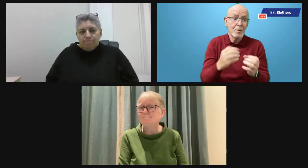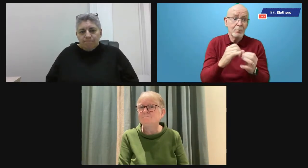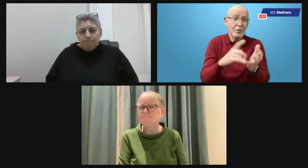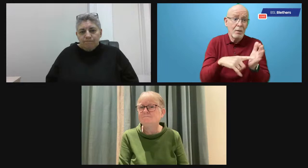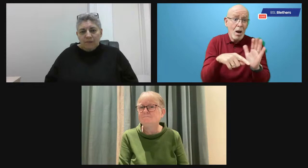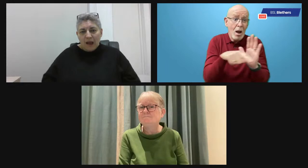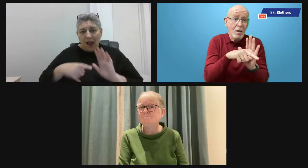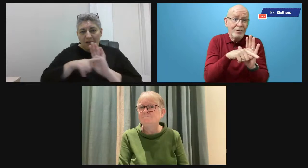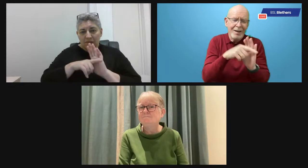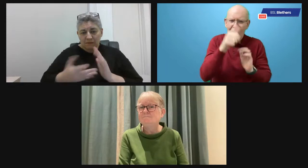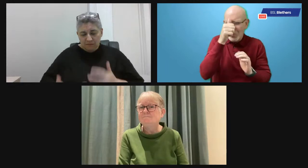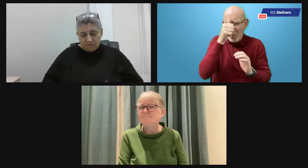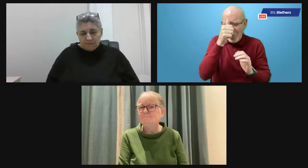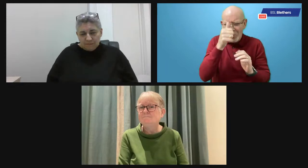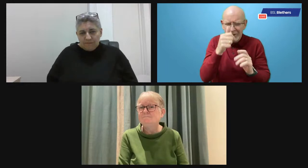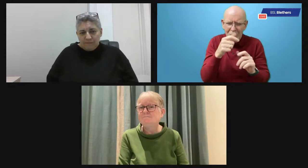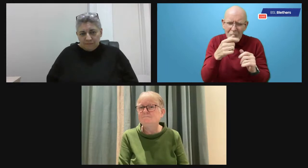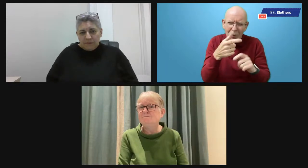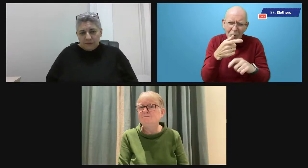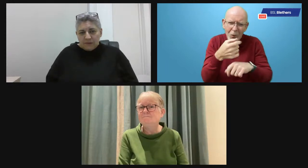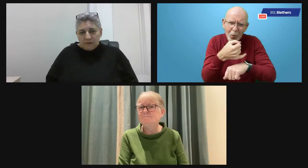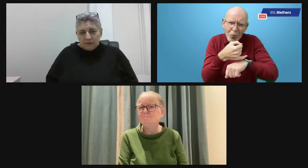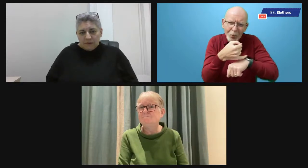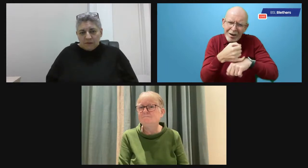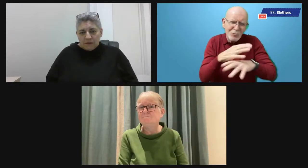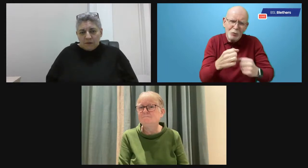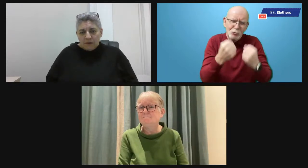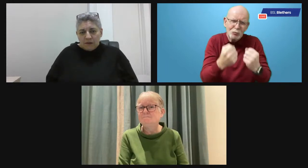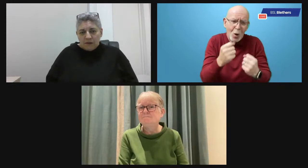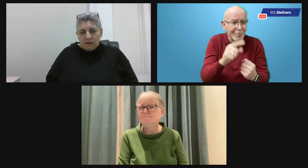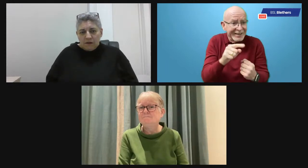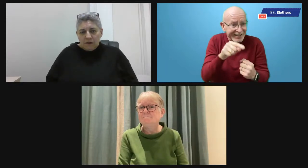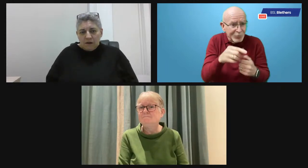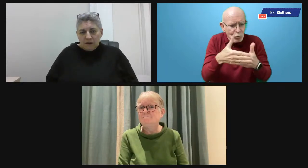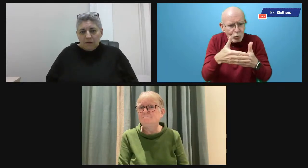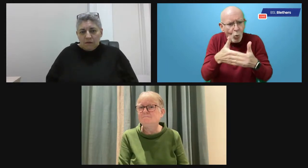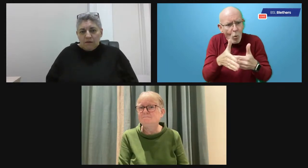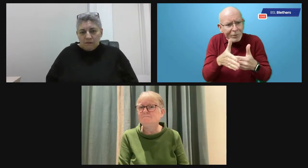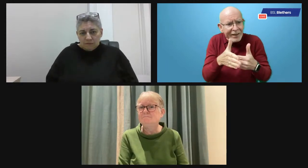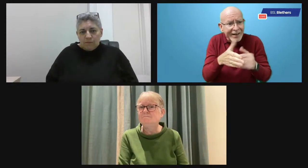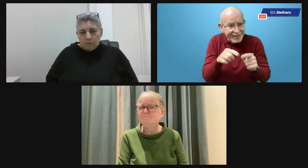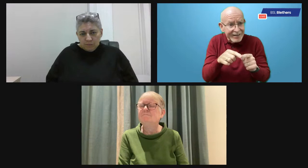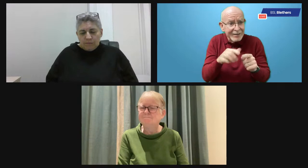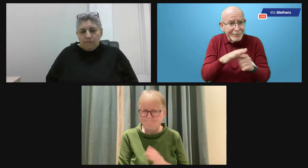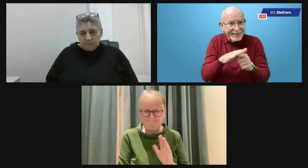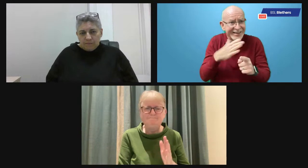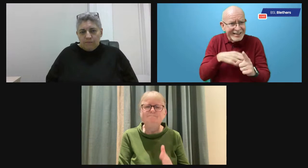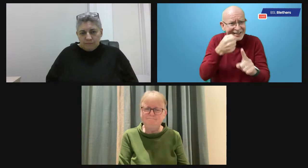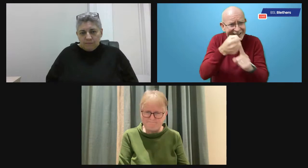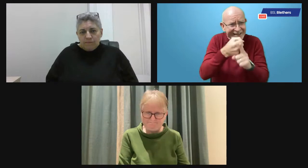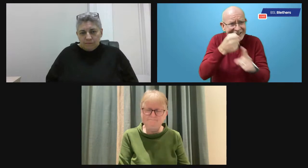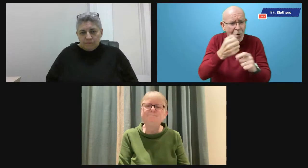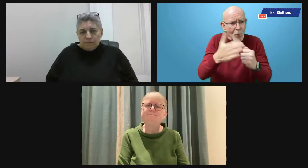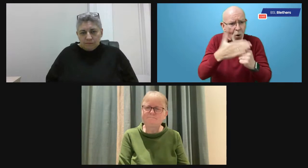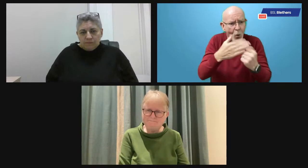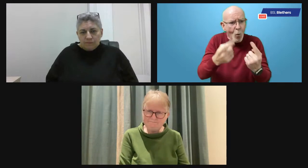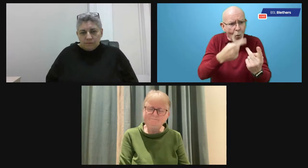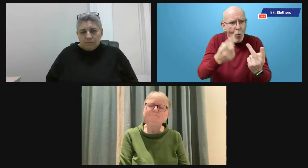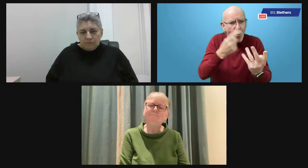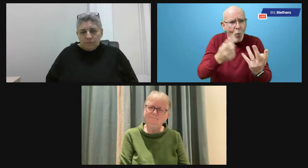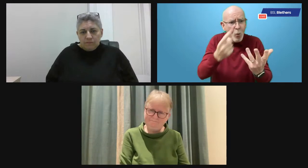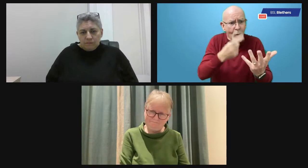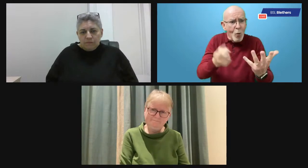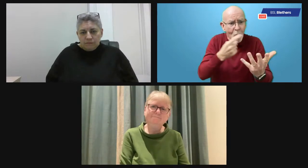now teaching young hearing people. I know that the BSL Act 2022